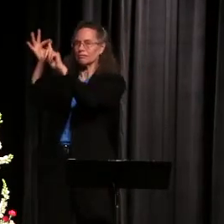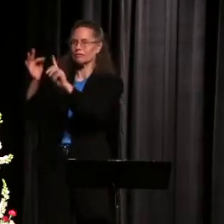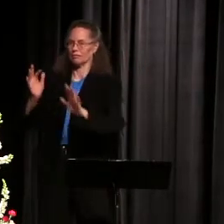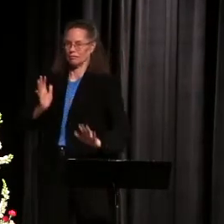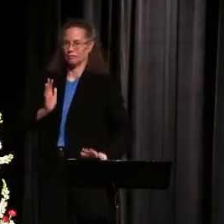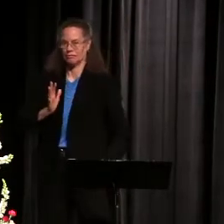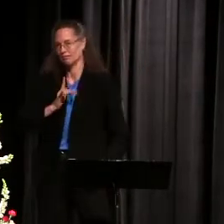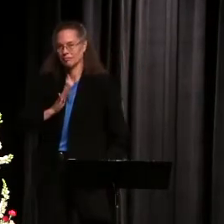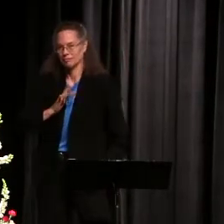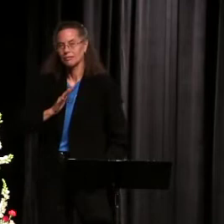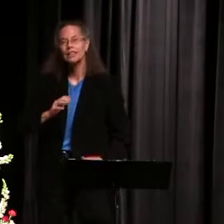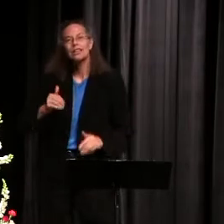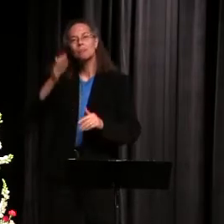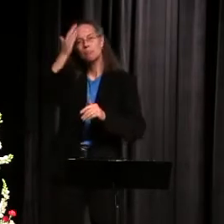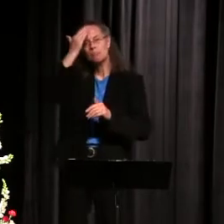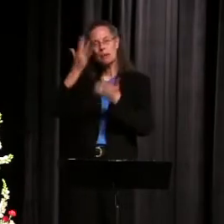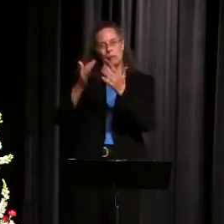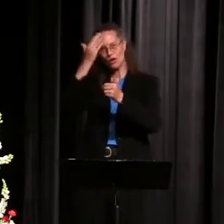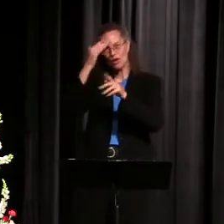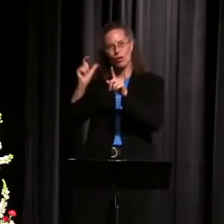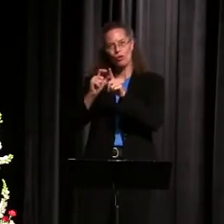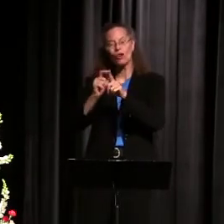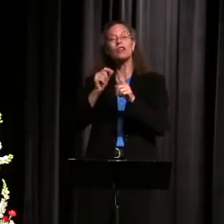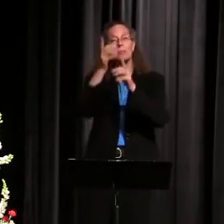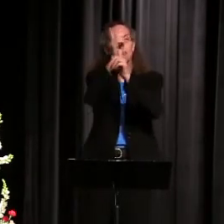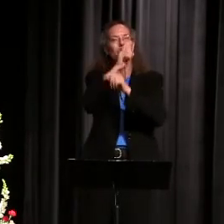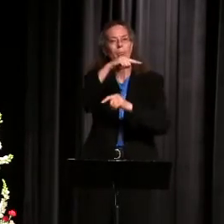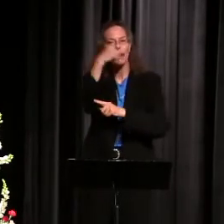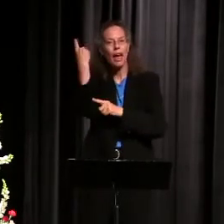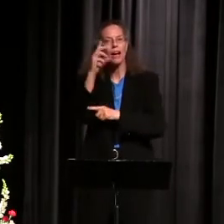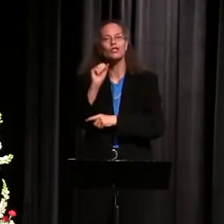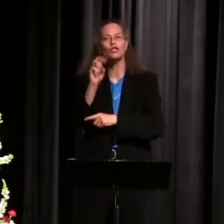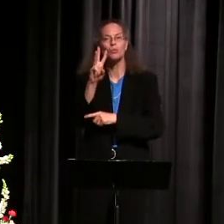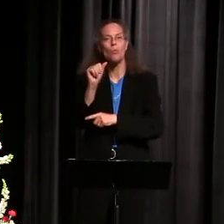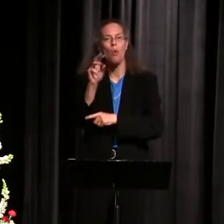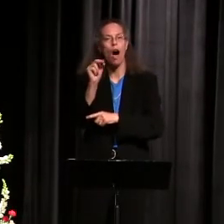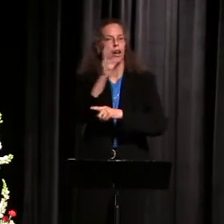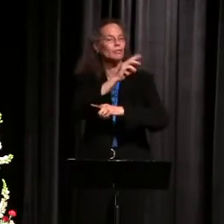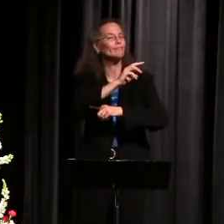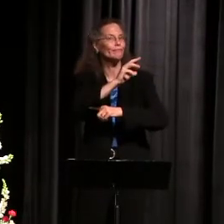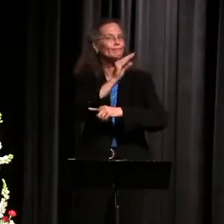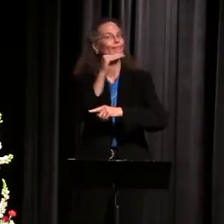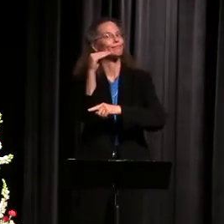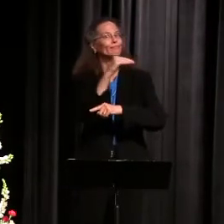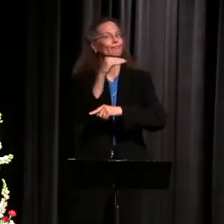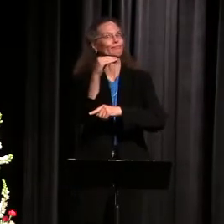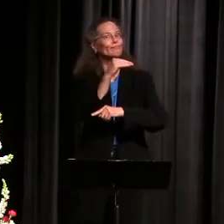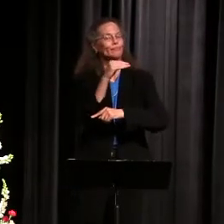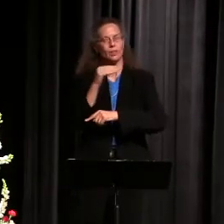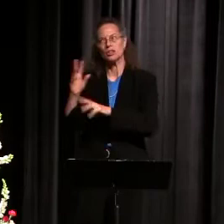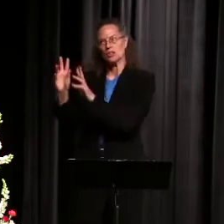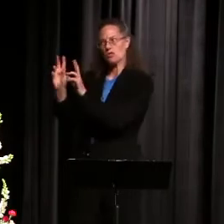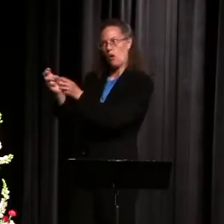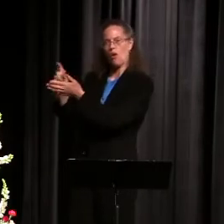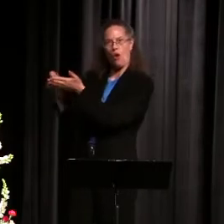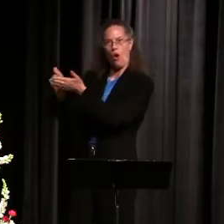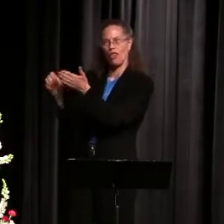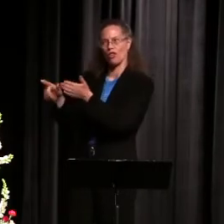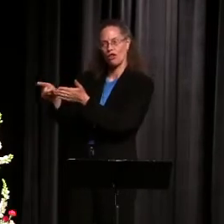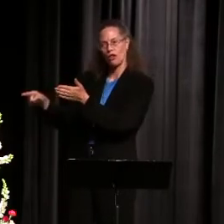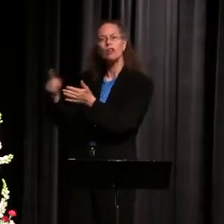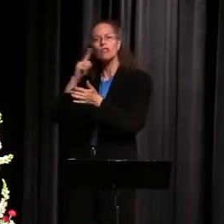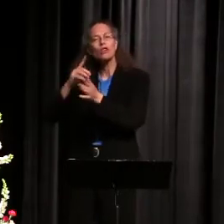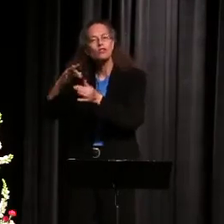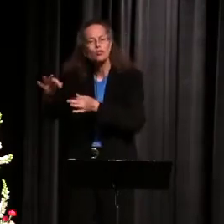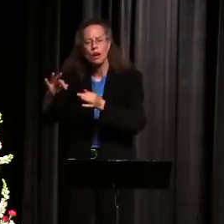You might have heard of the term black swan being used lately. It was coined by author Nassim Taleb to describe